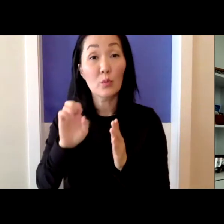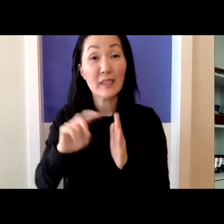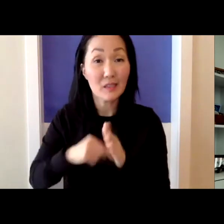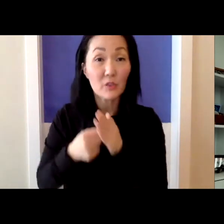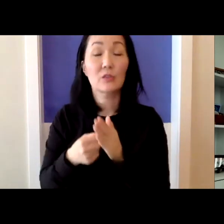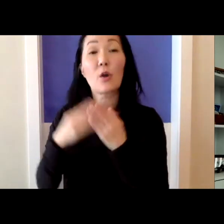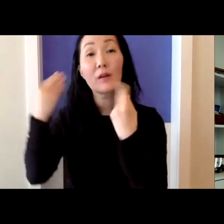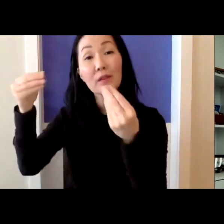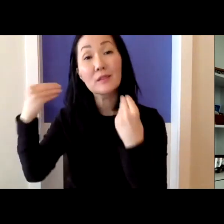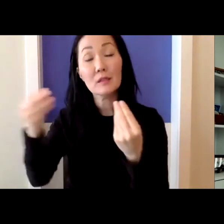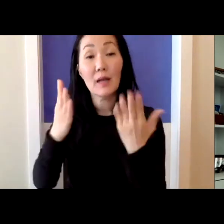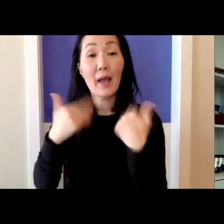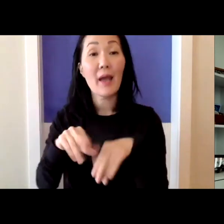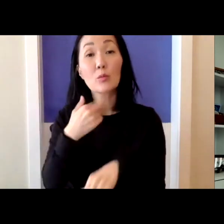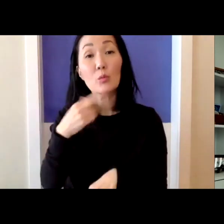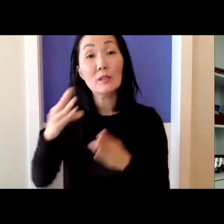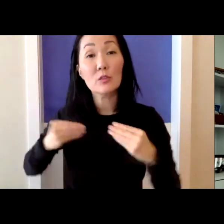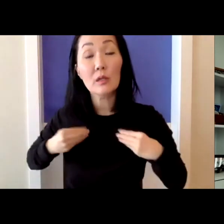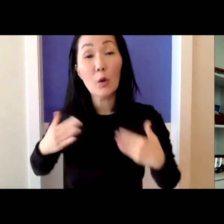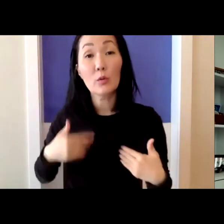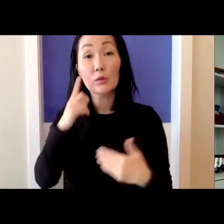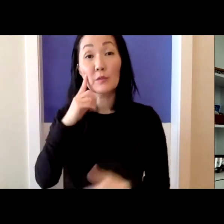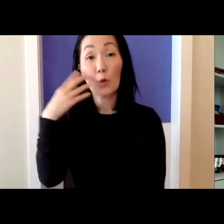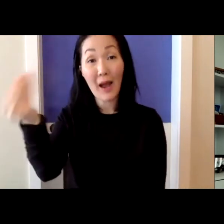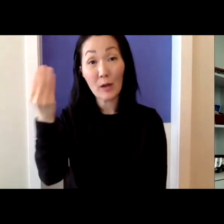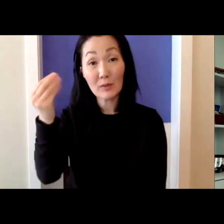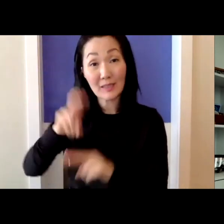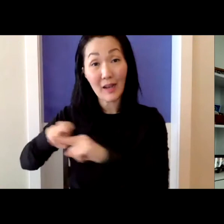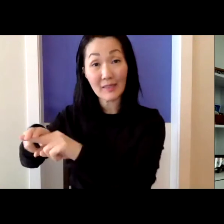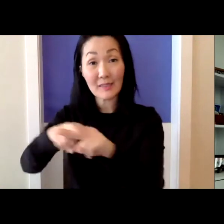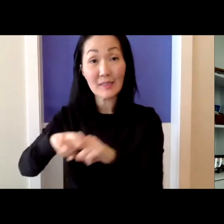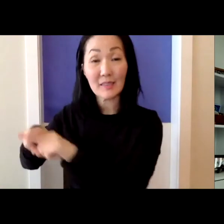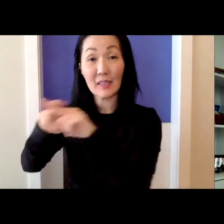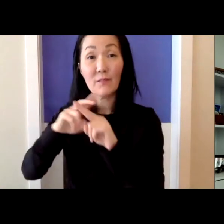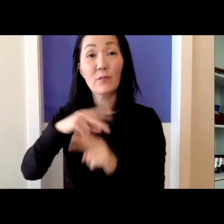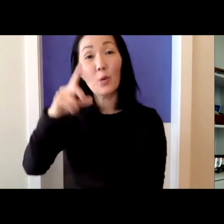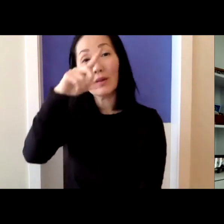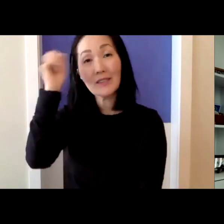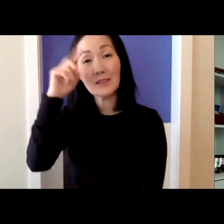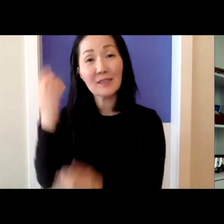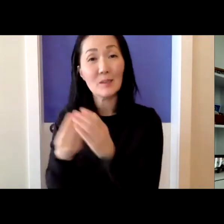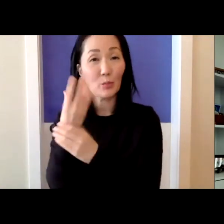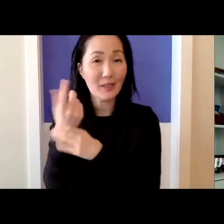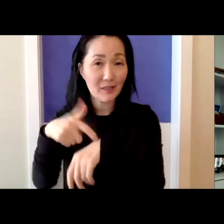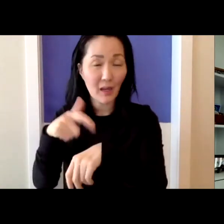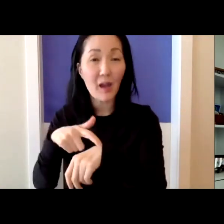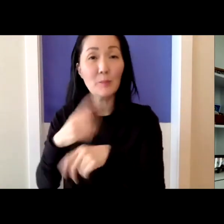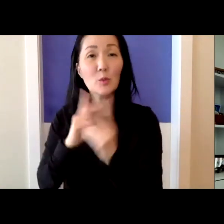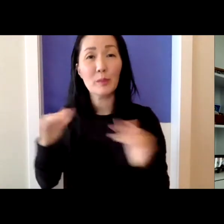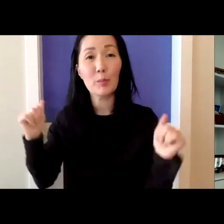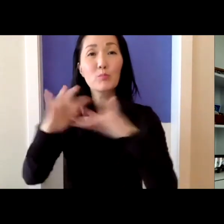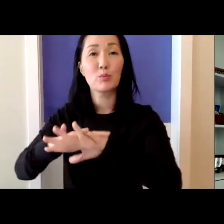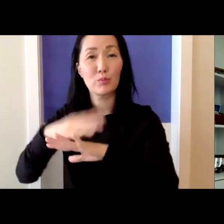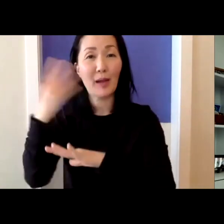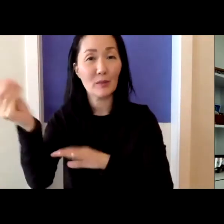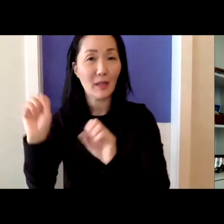helping restaurant owners reestablish patio space for the coming patio season. I'd like to just go back, though, to the summer of